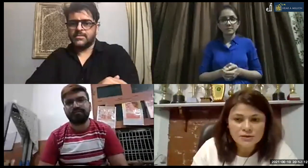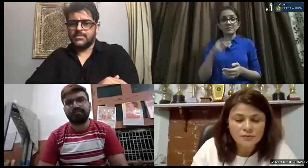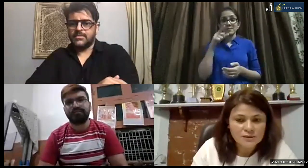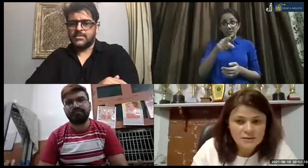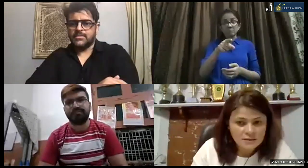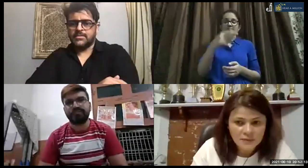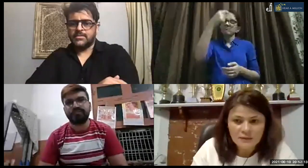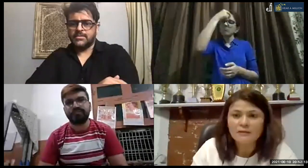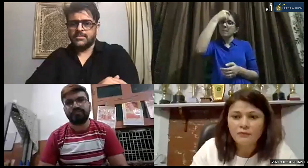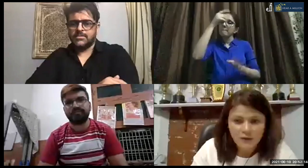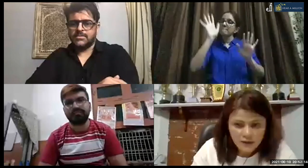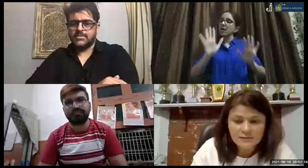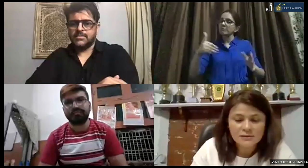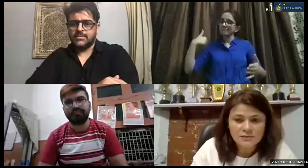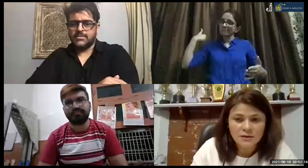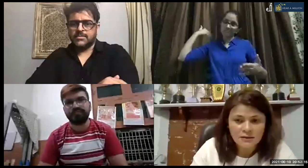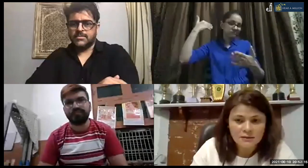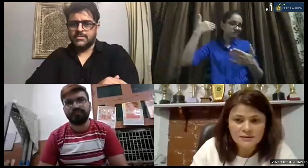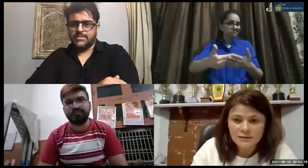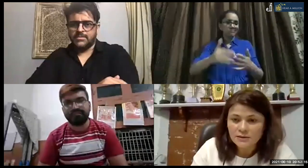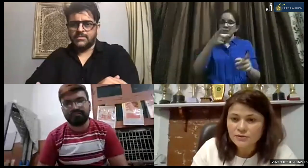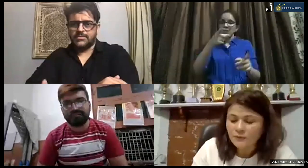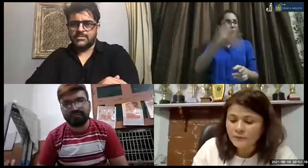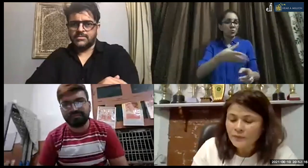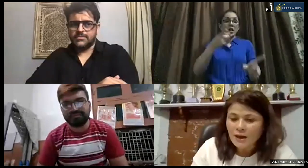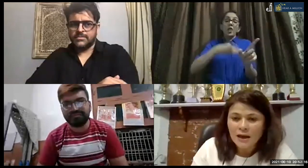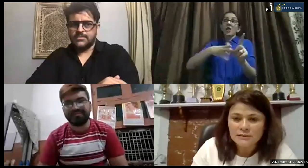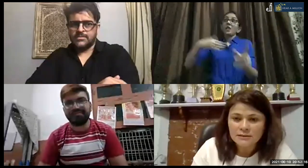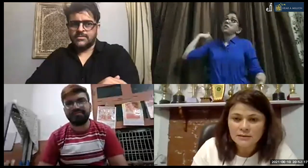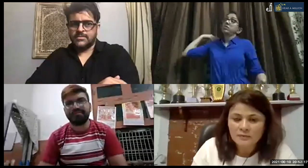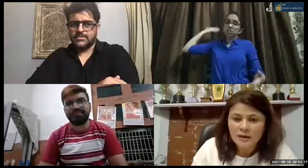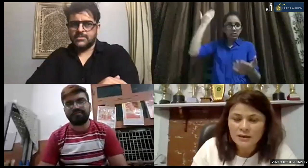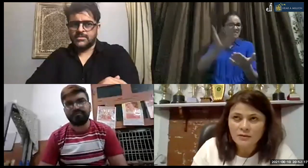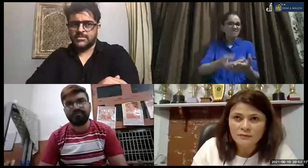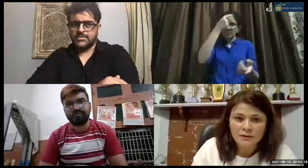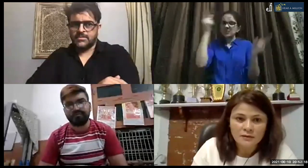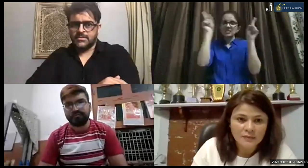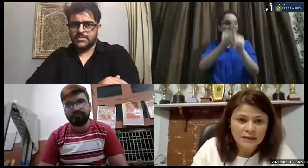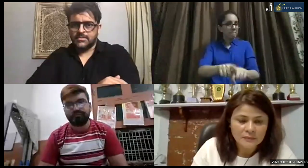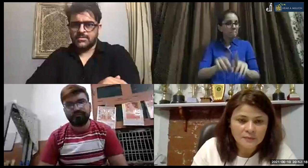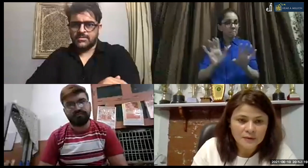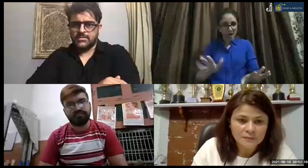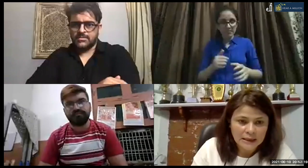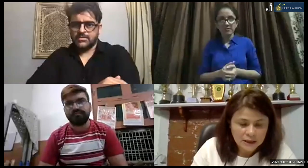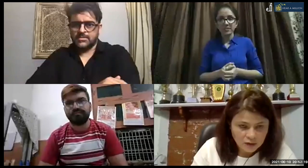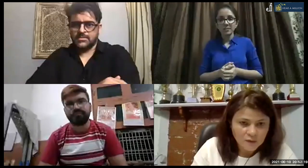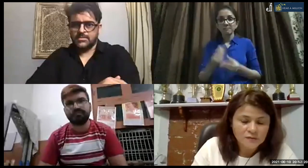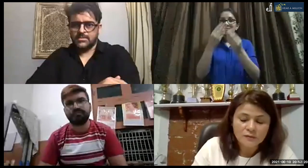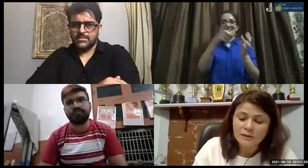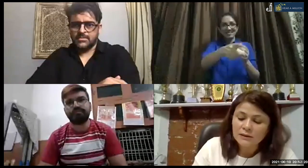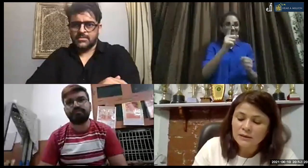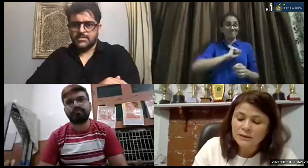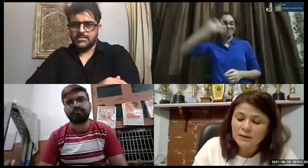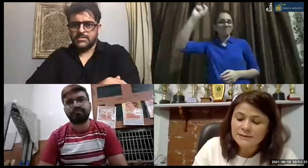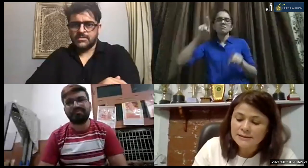is an issue which has been for years. It's not a recent issue. And many people like you